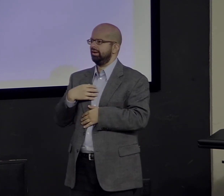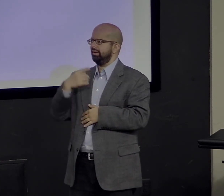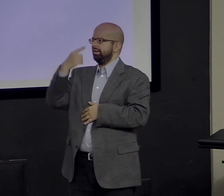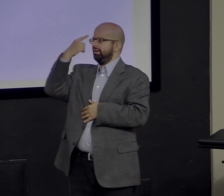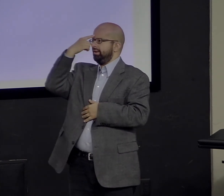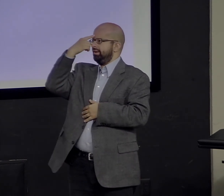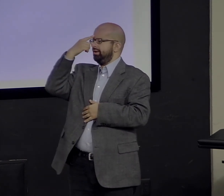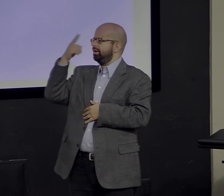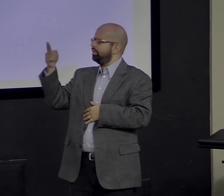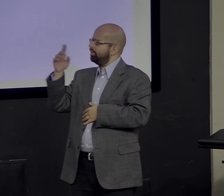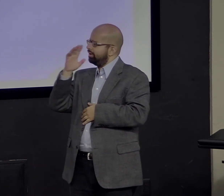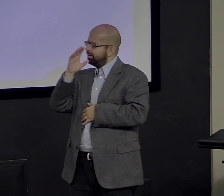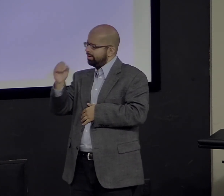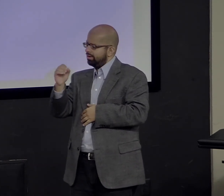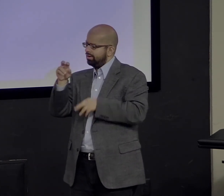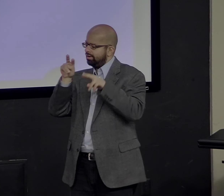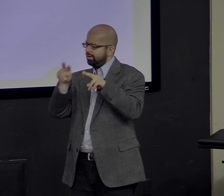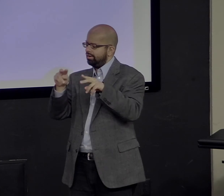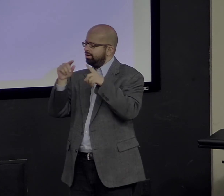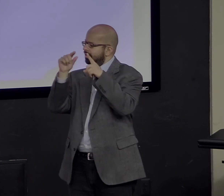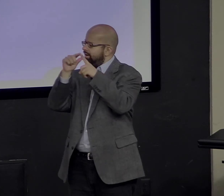important question to be asked.